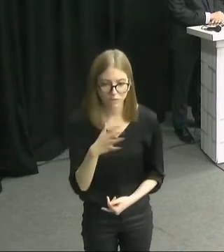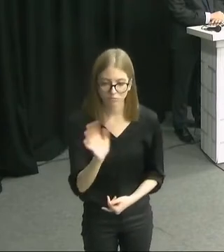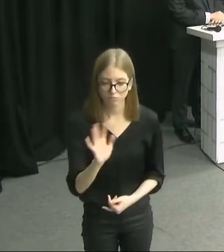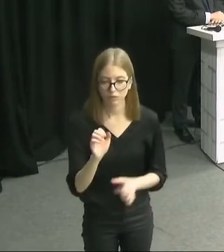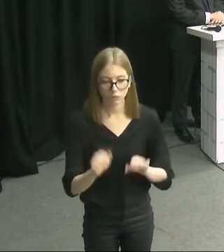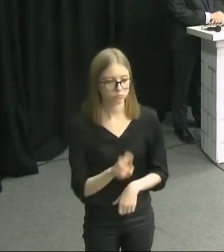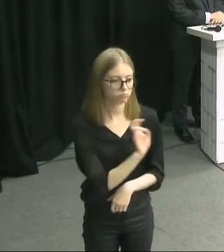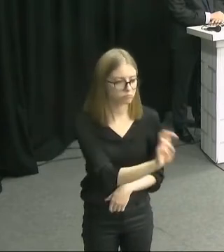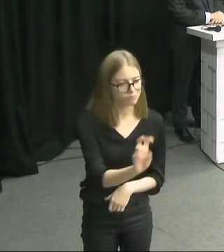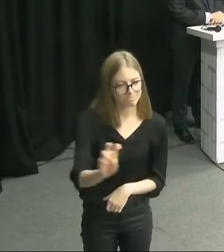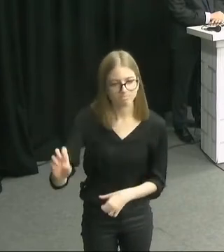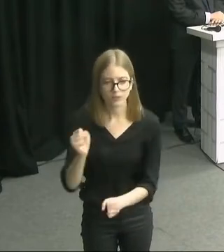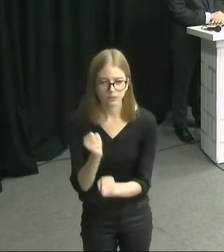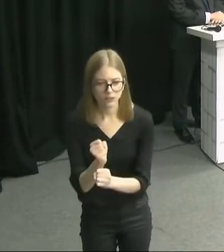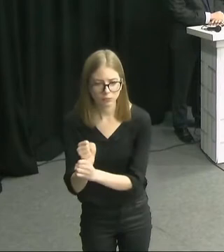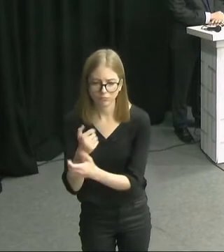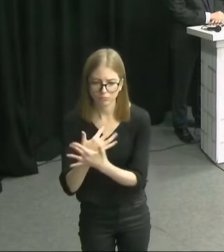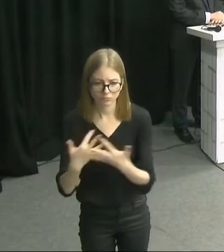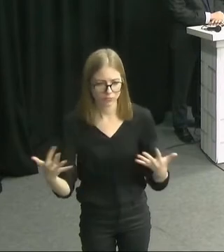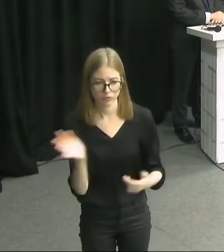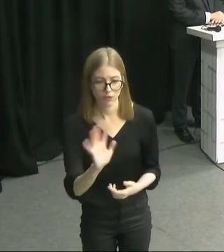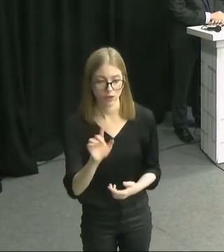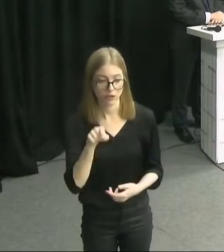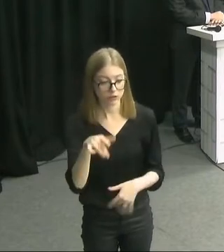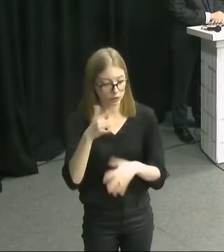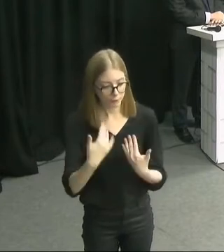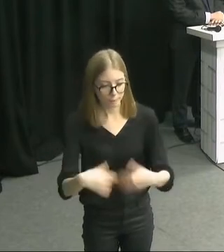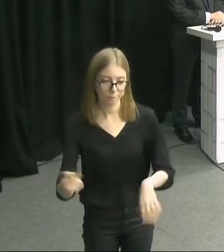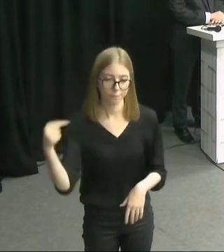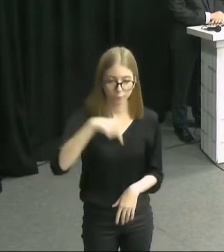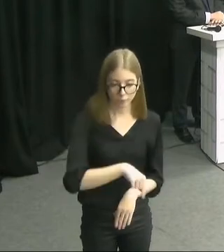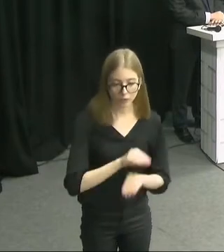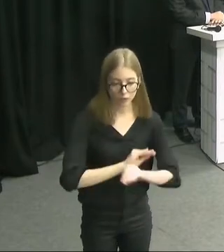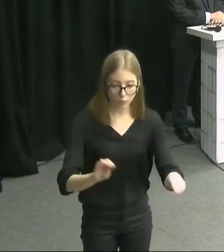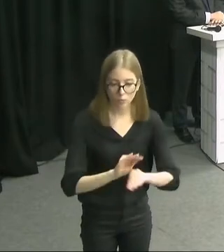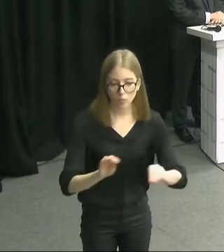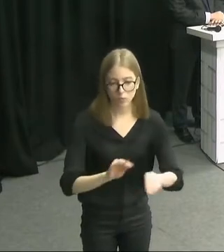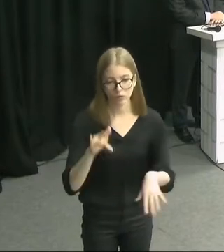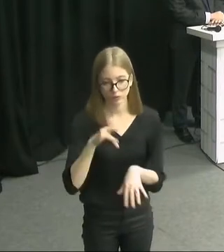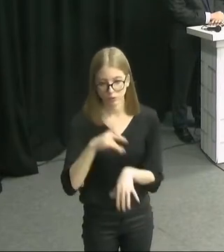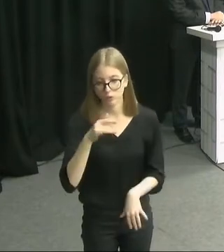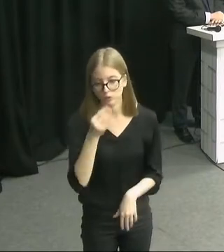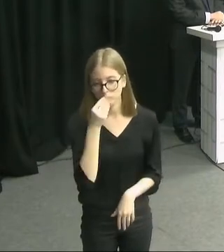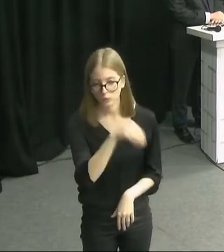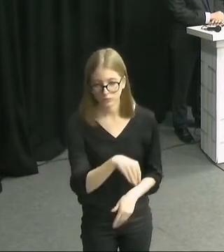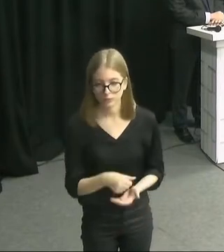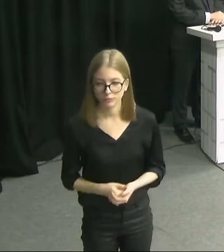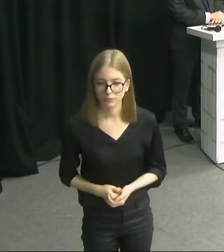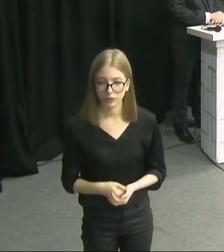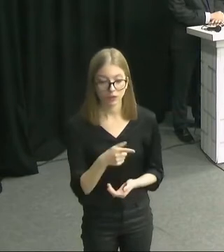best lecture instead of thinking about how to survive, how to cope, how to go through all the bureaucracy.